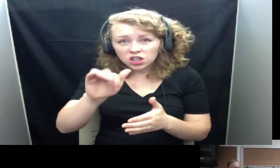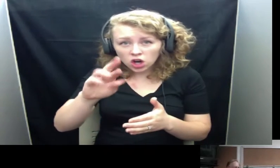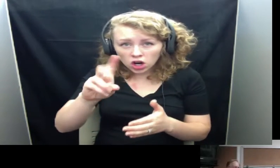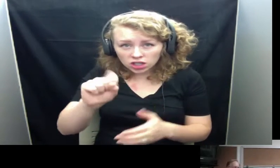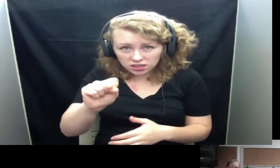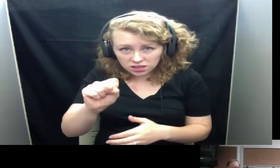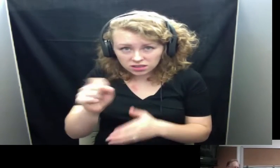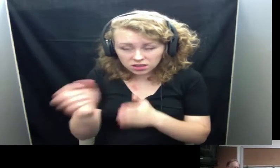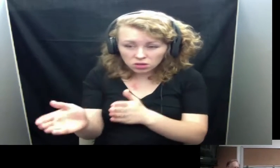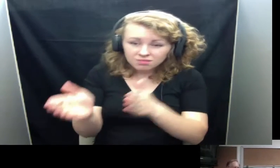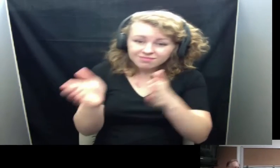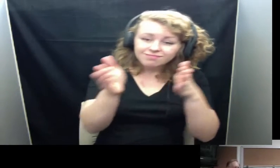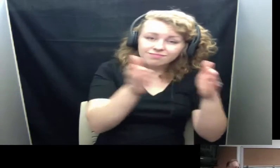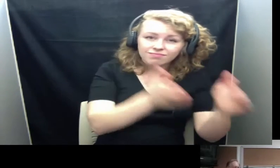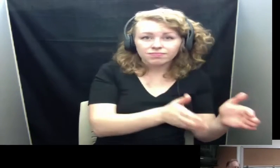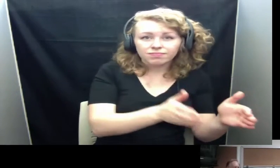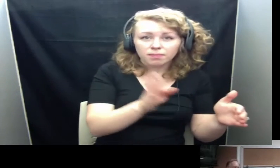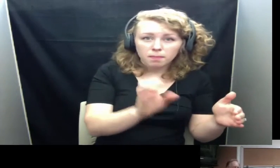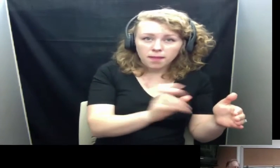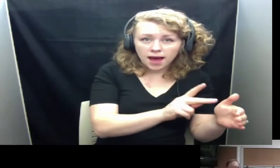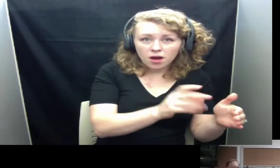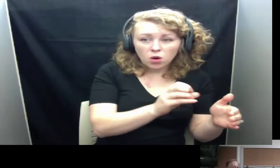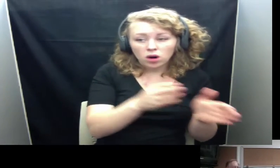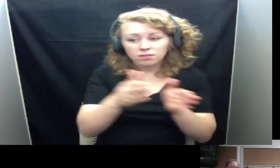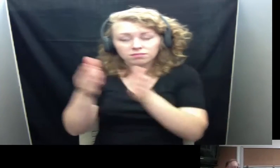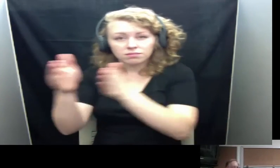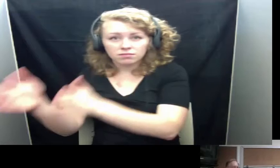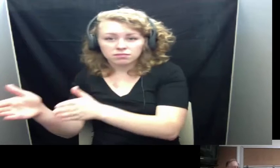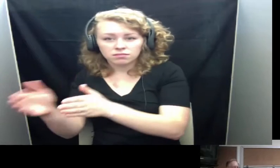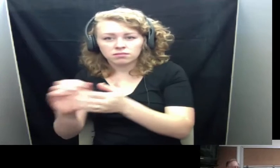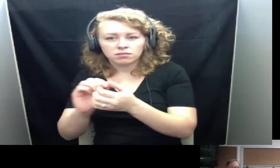thing mathematically?